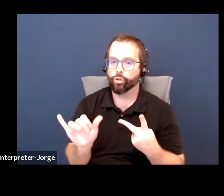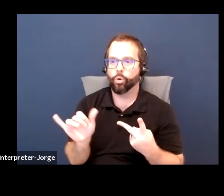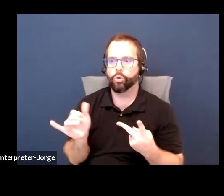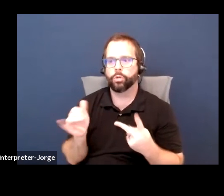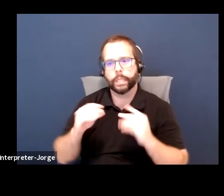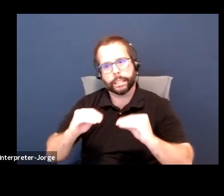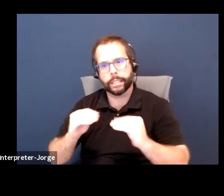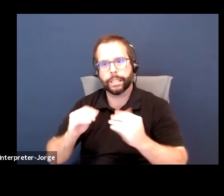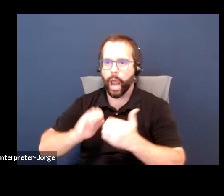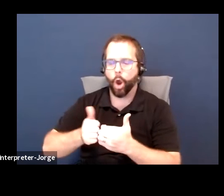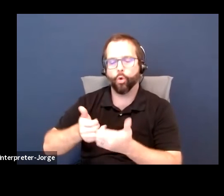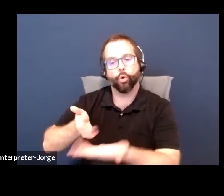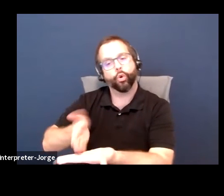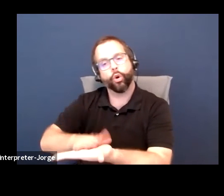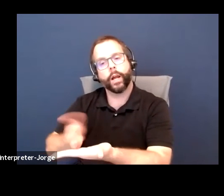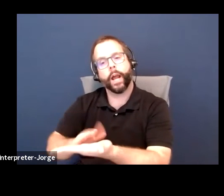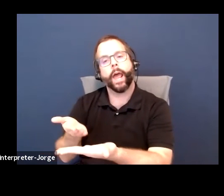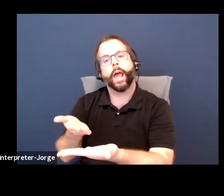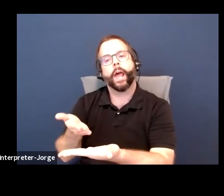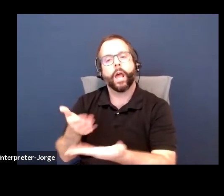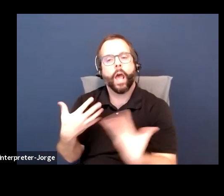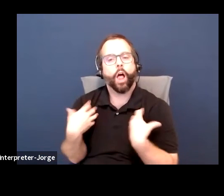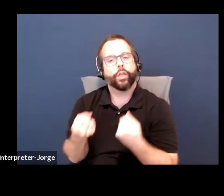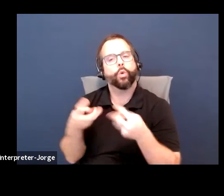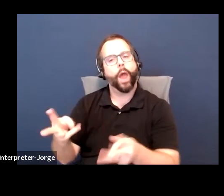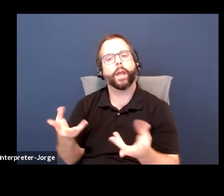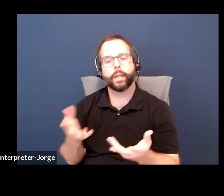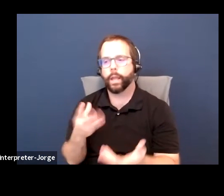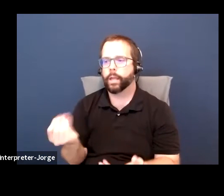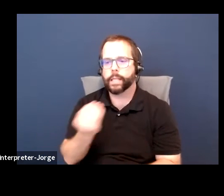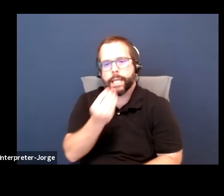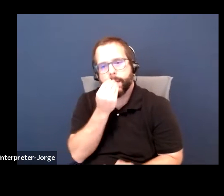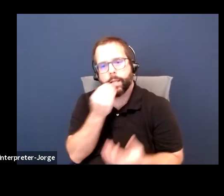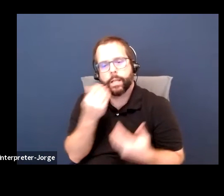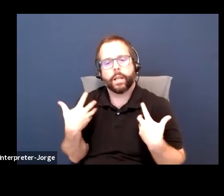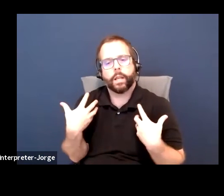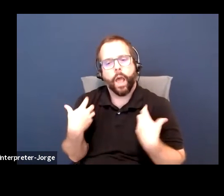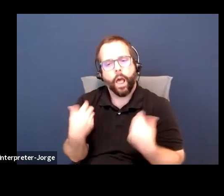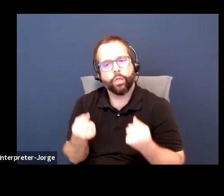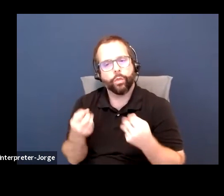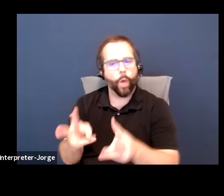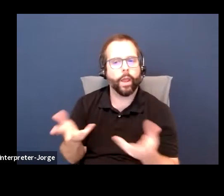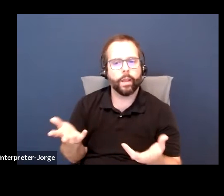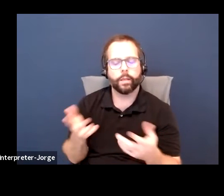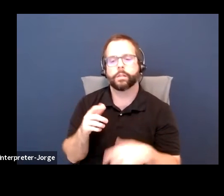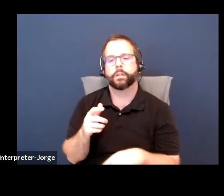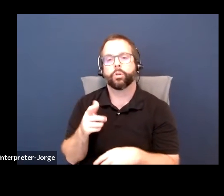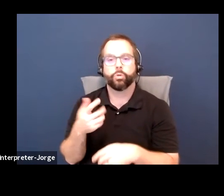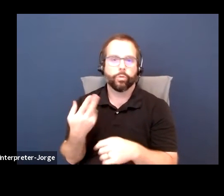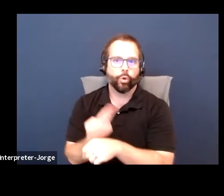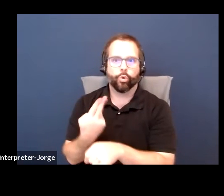cooking healthy and eating healthier by using things